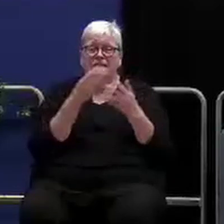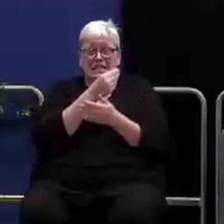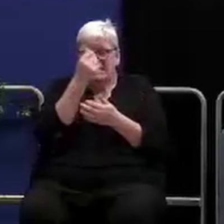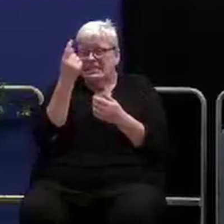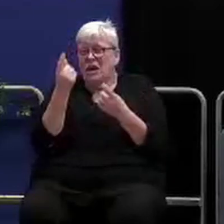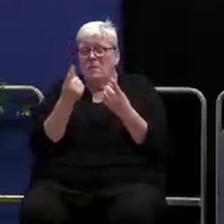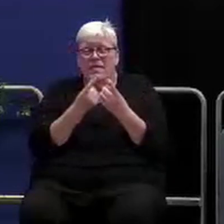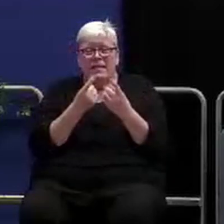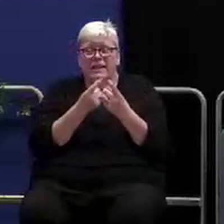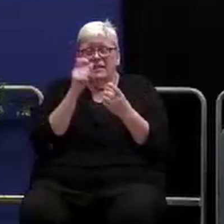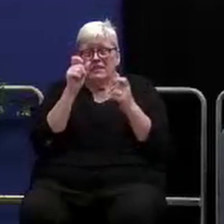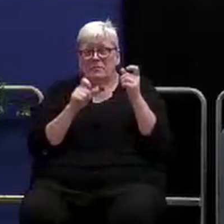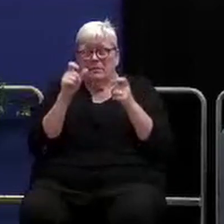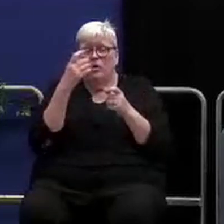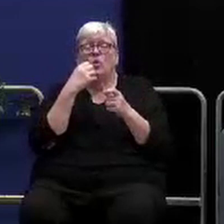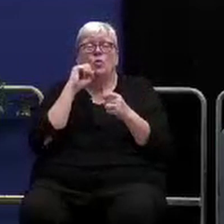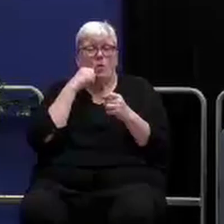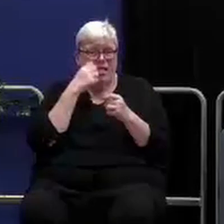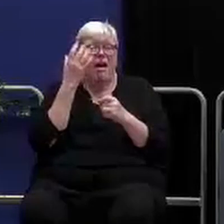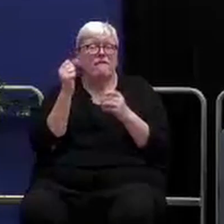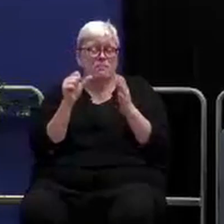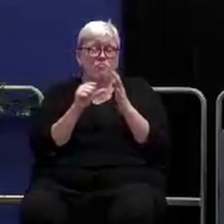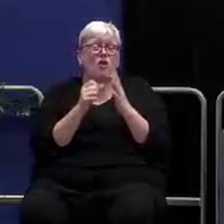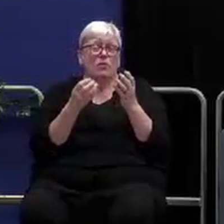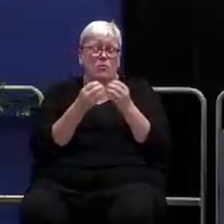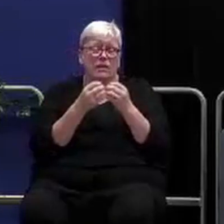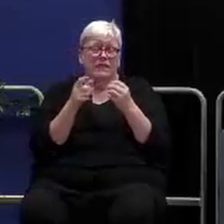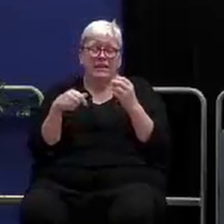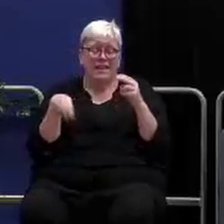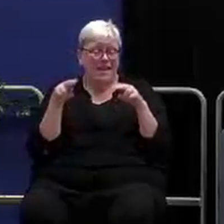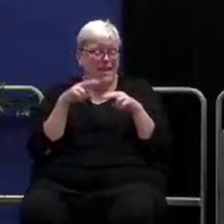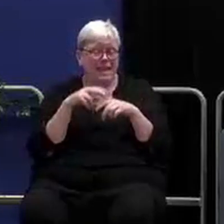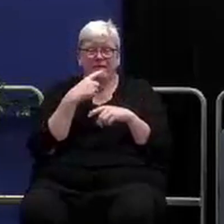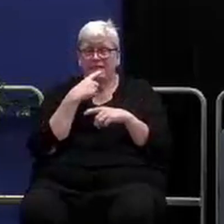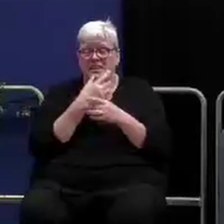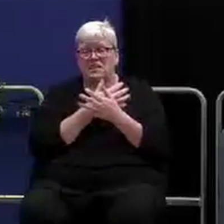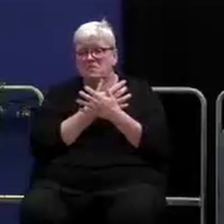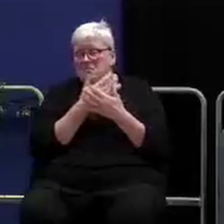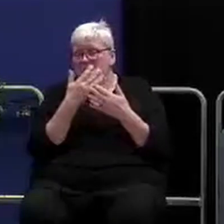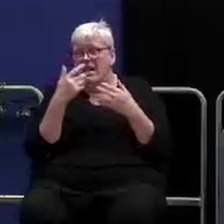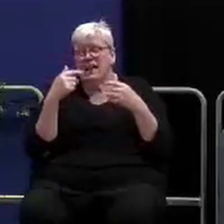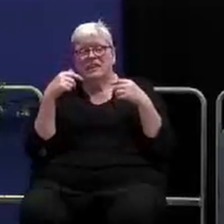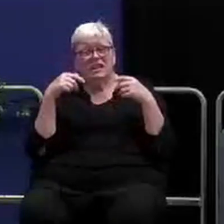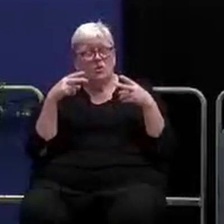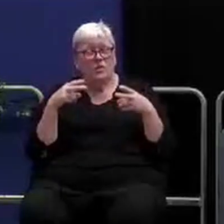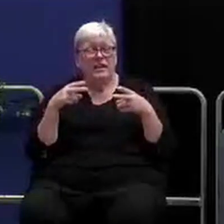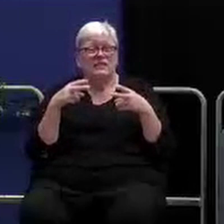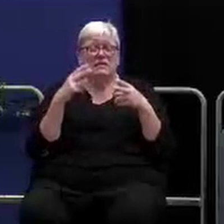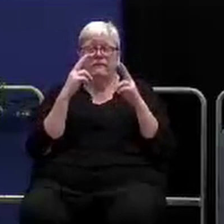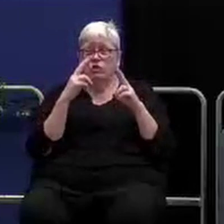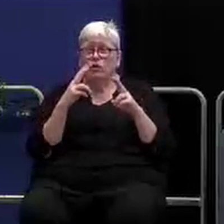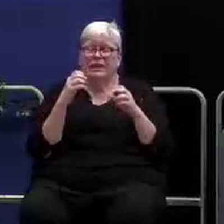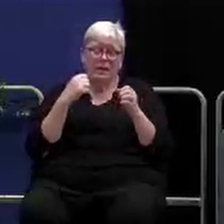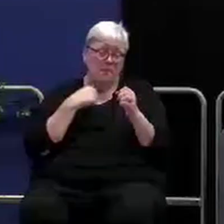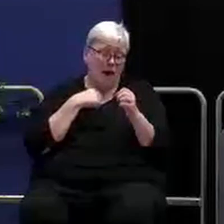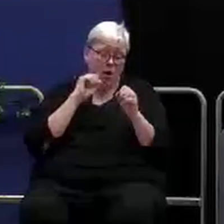think people will have problems with. But if they say there are multiple ways of looking at my own memories, then that's still a